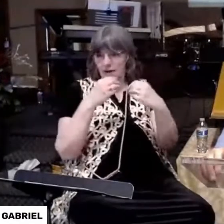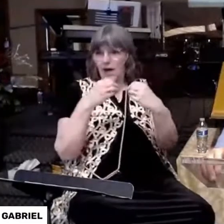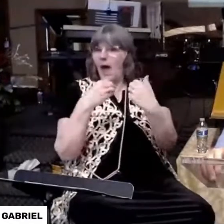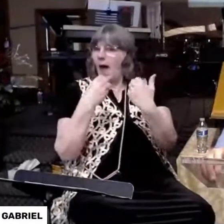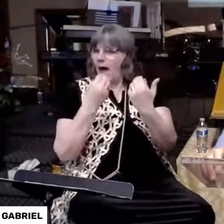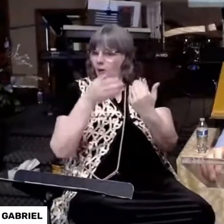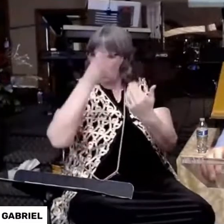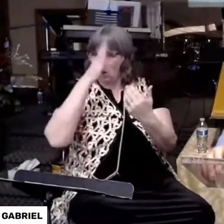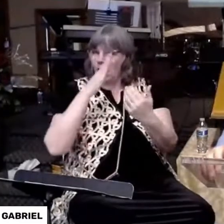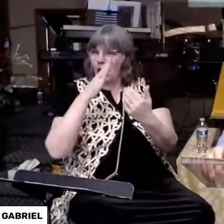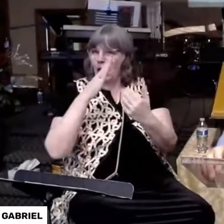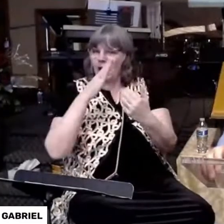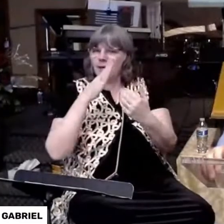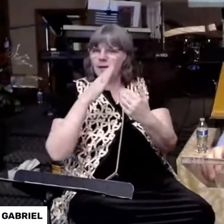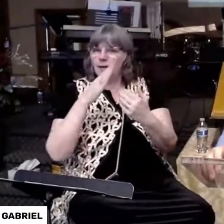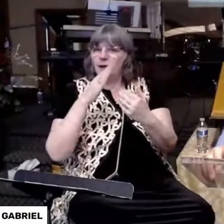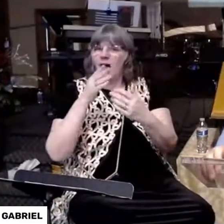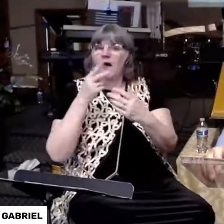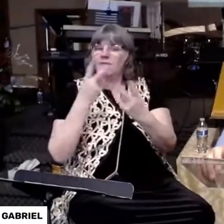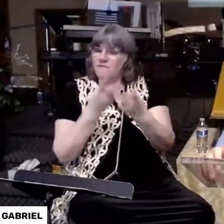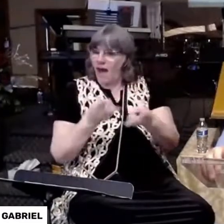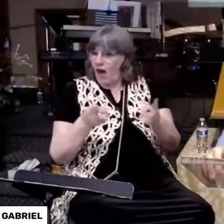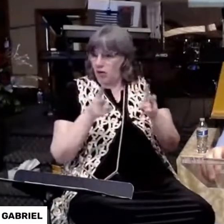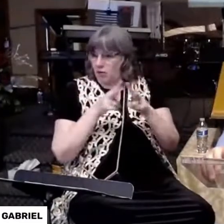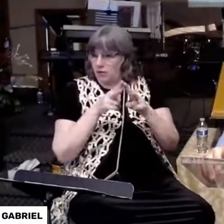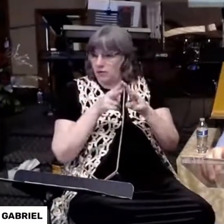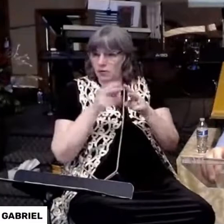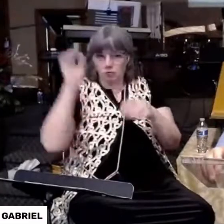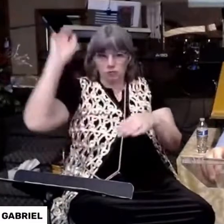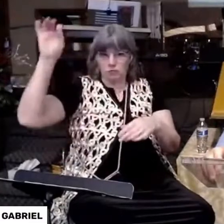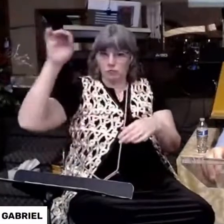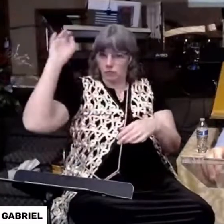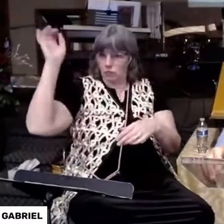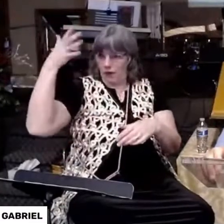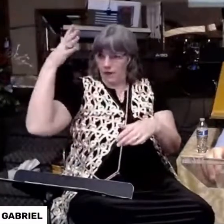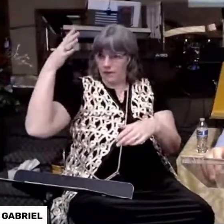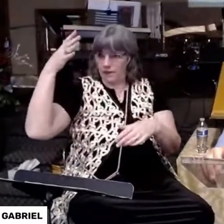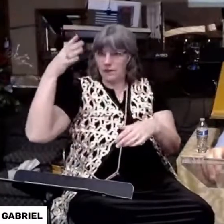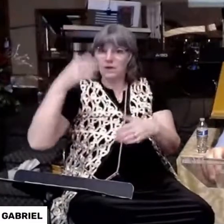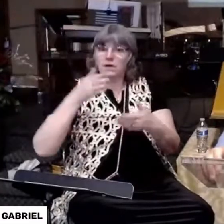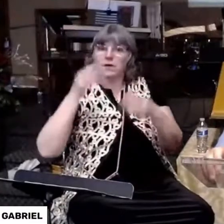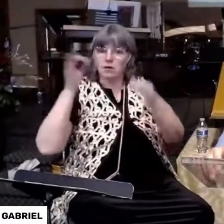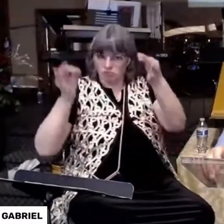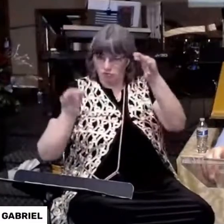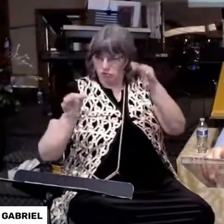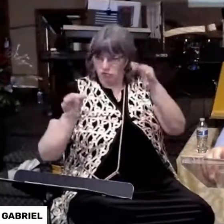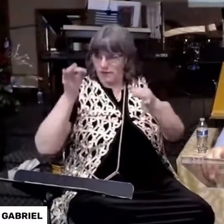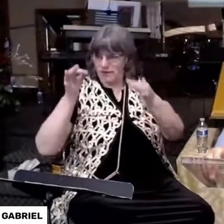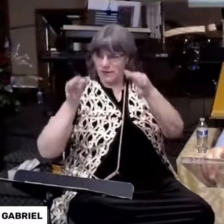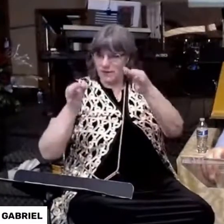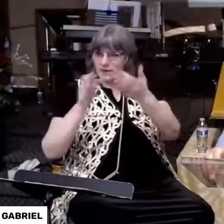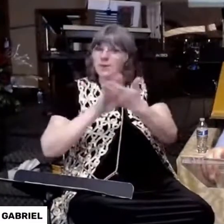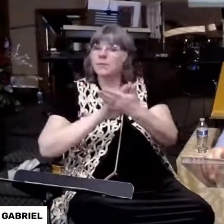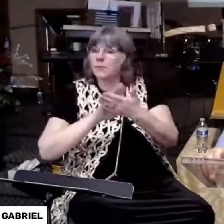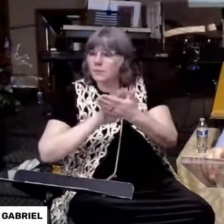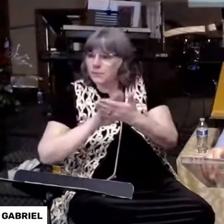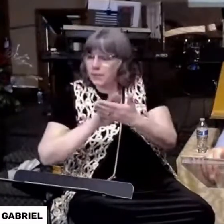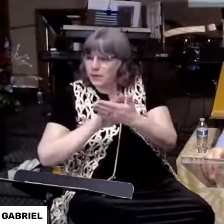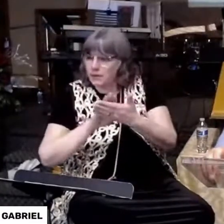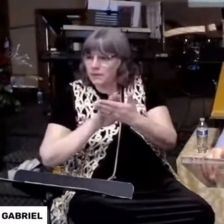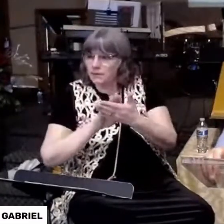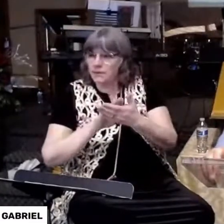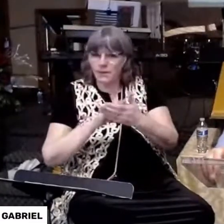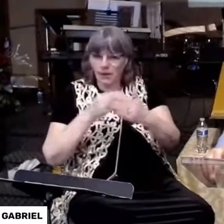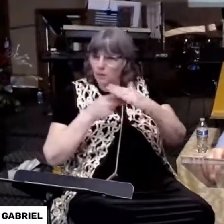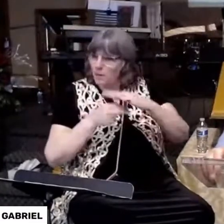who values justice, grace, and purity above